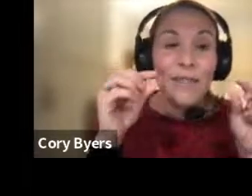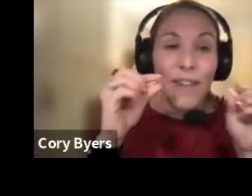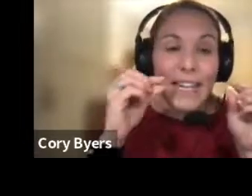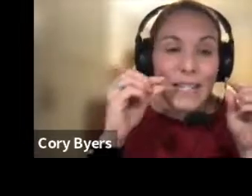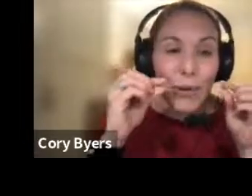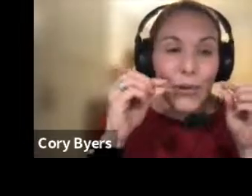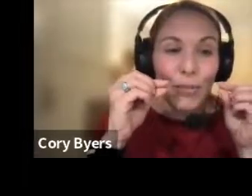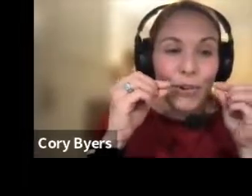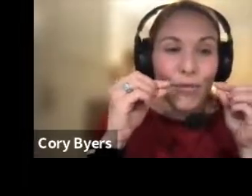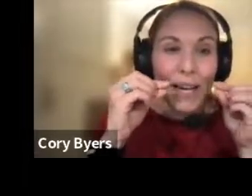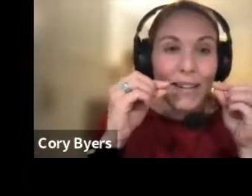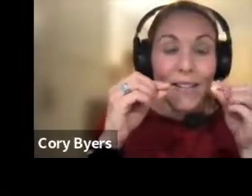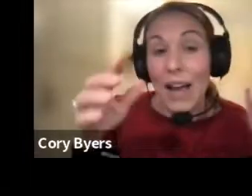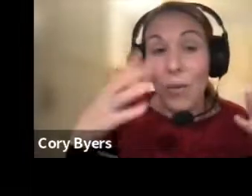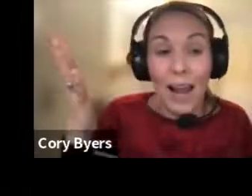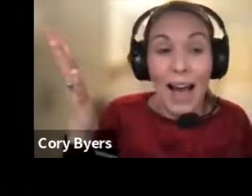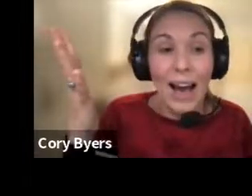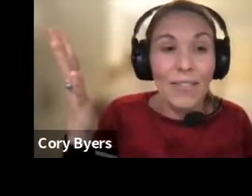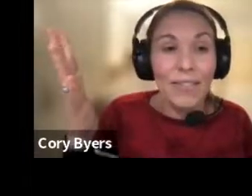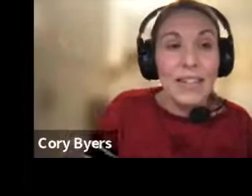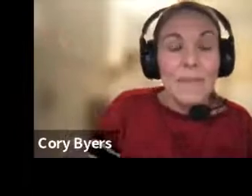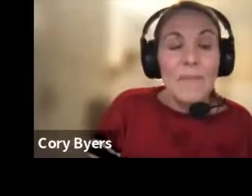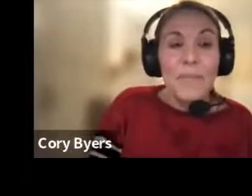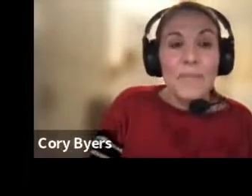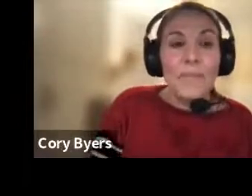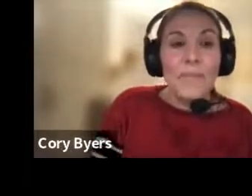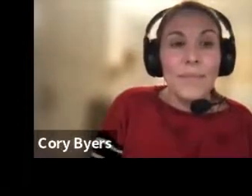the finest motor movement that we have,